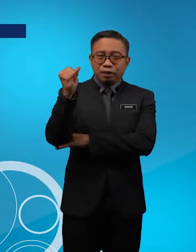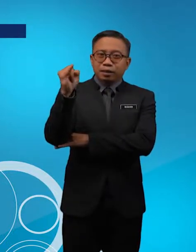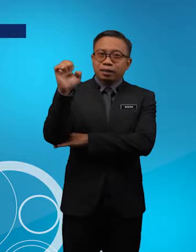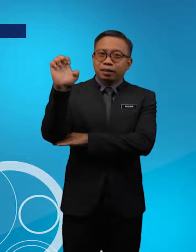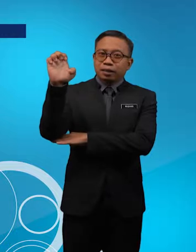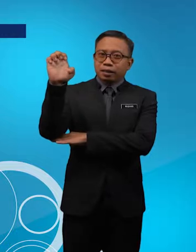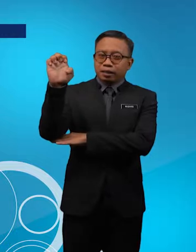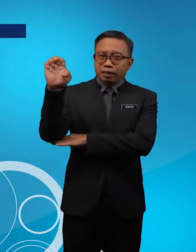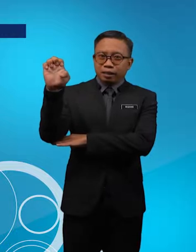E